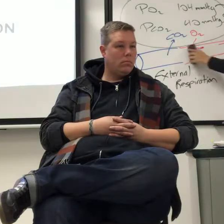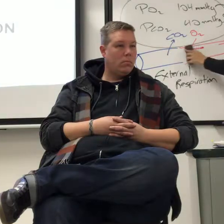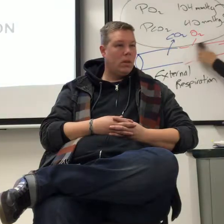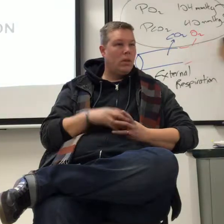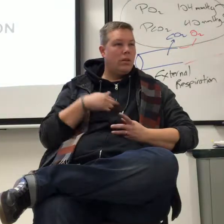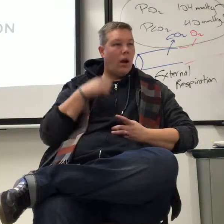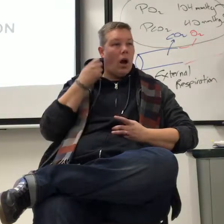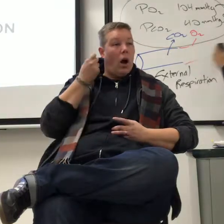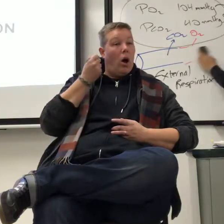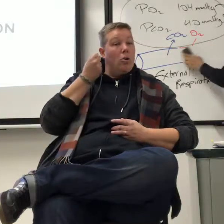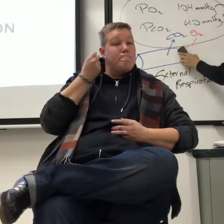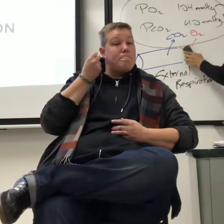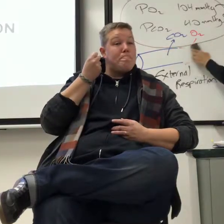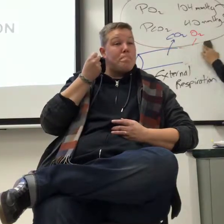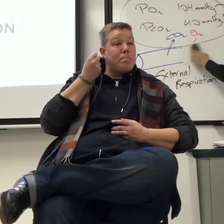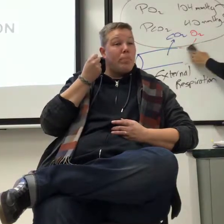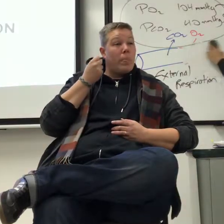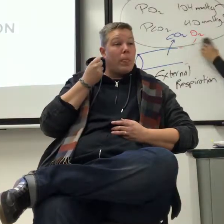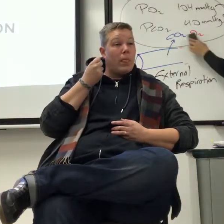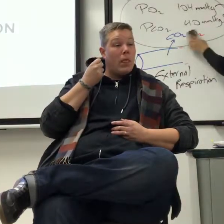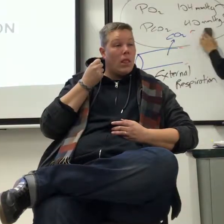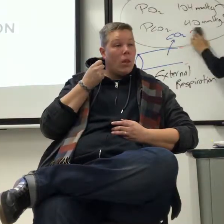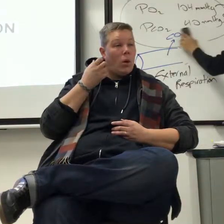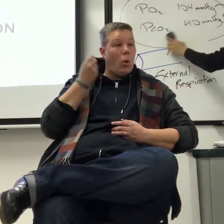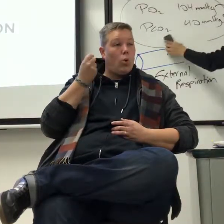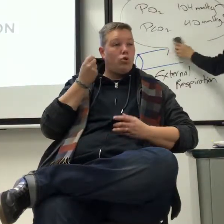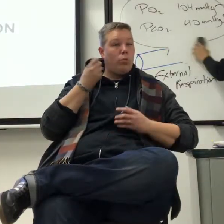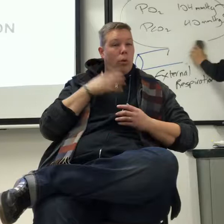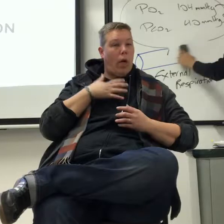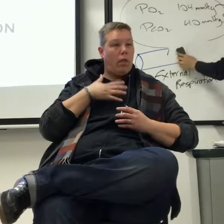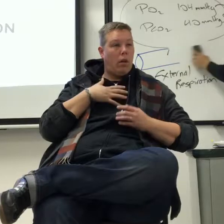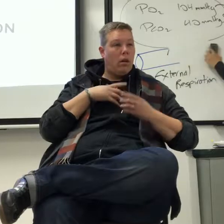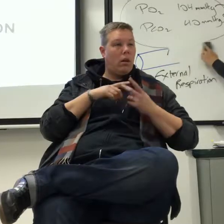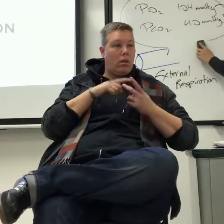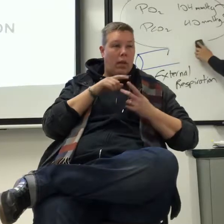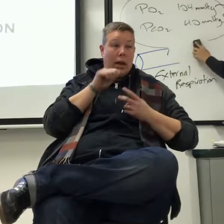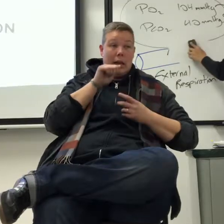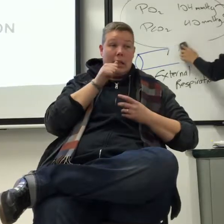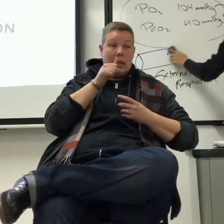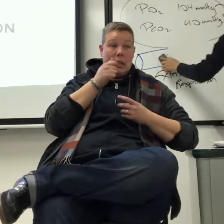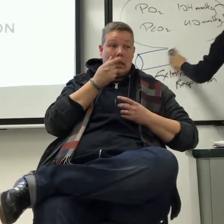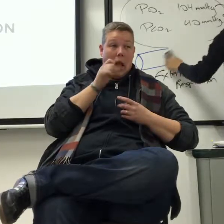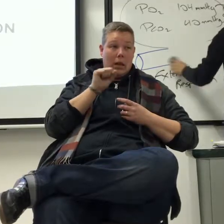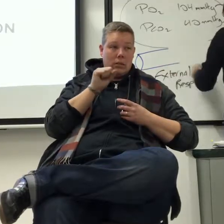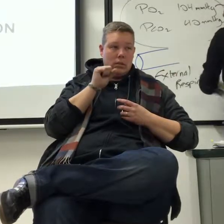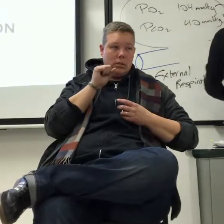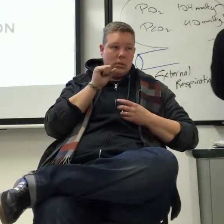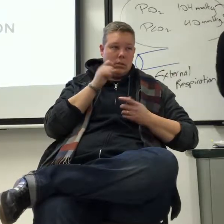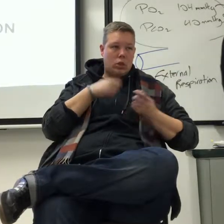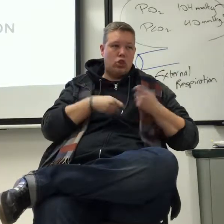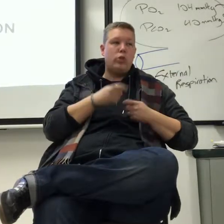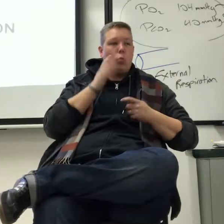Well, eventually, if you held your breath, this gas exchange would stop